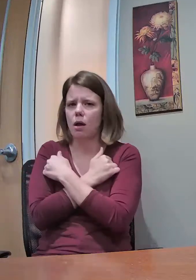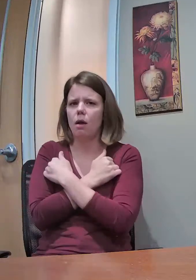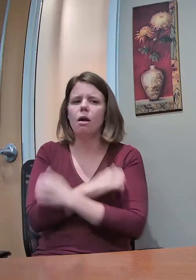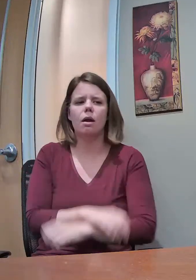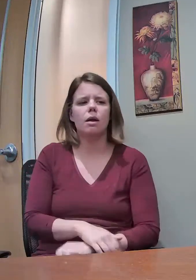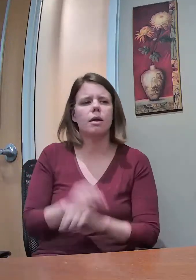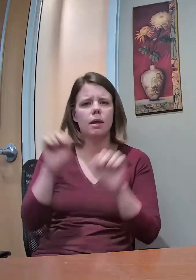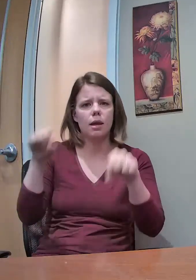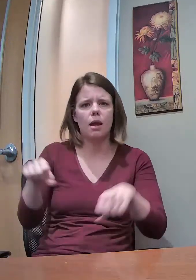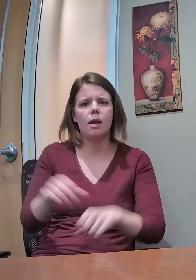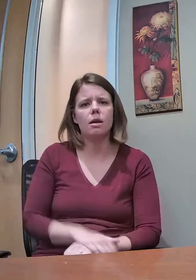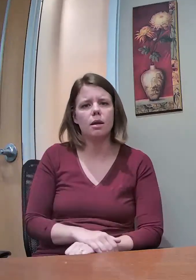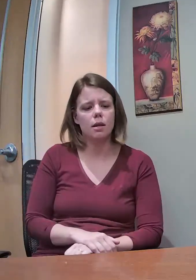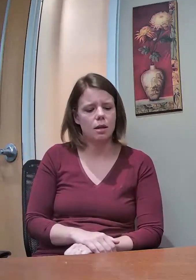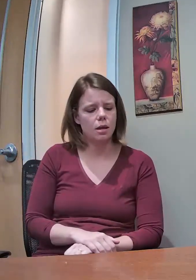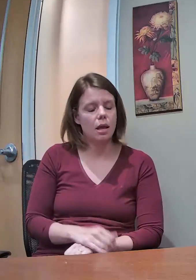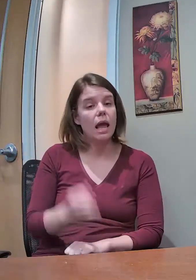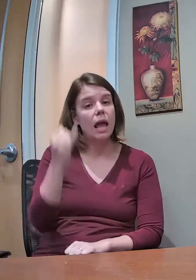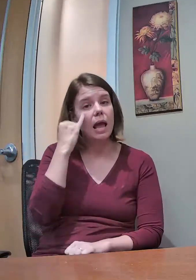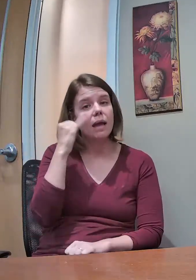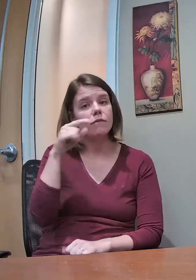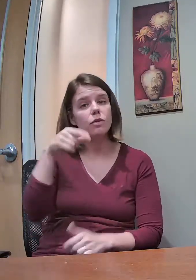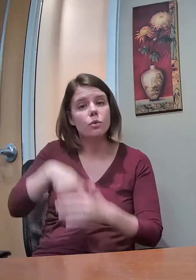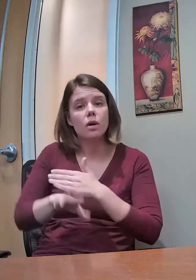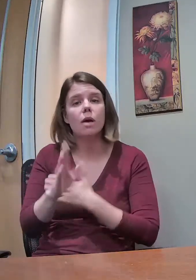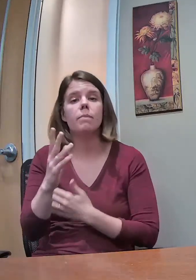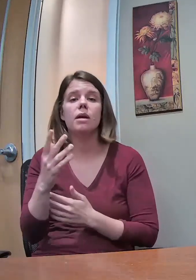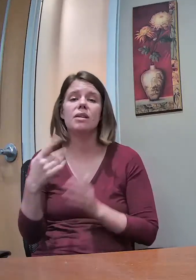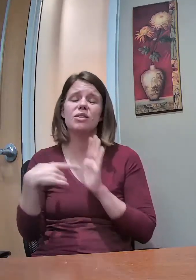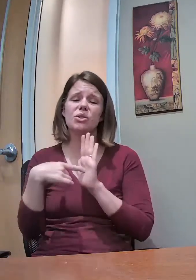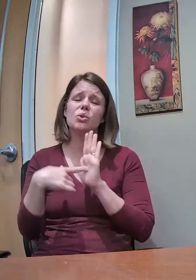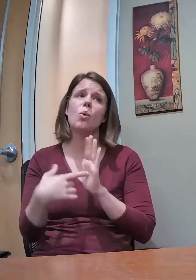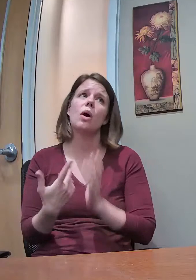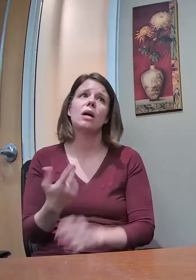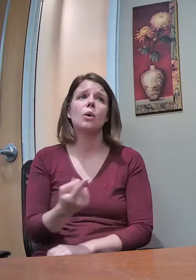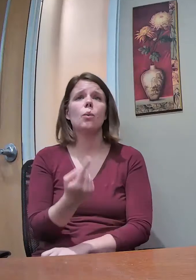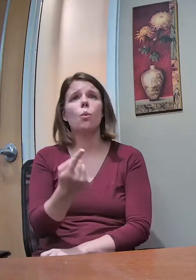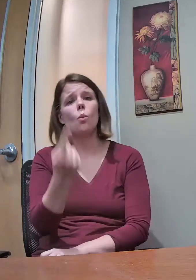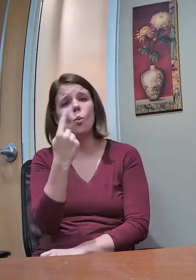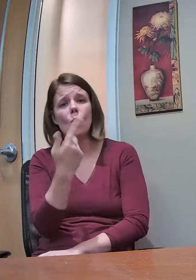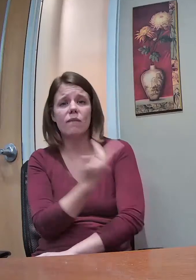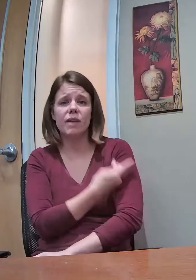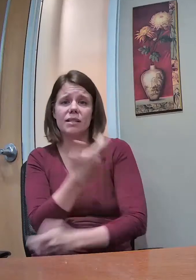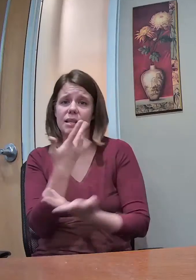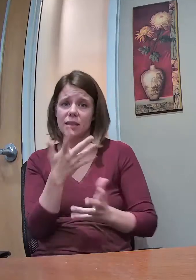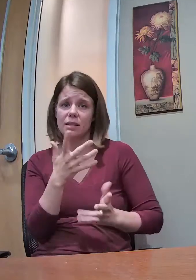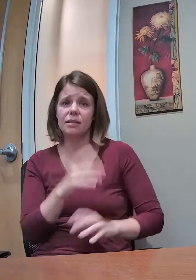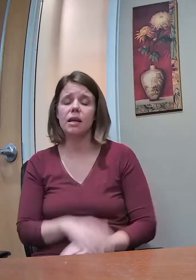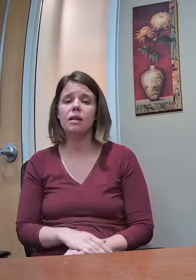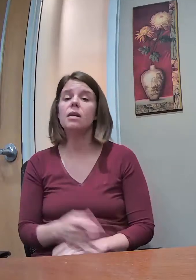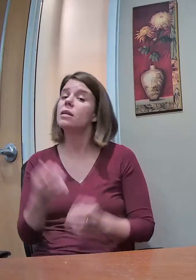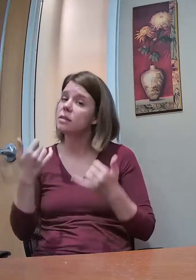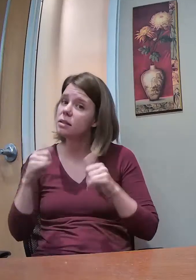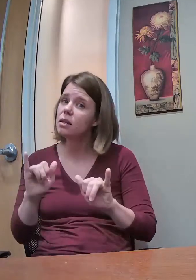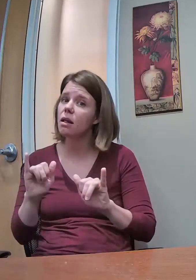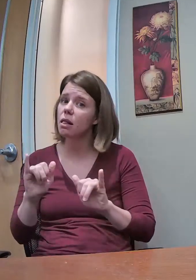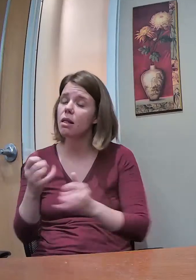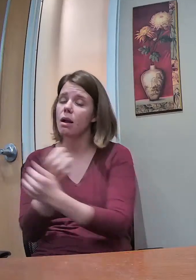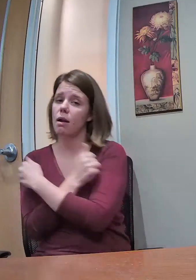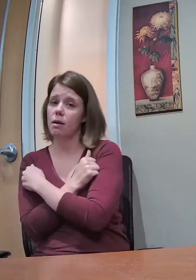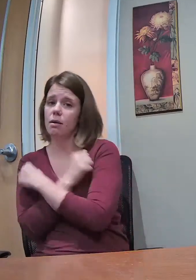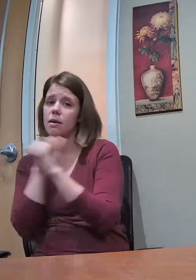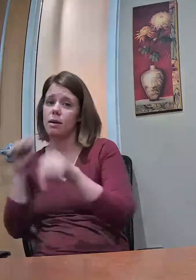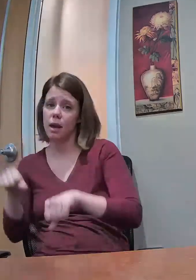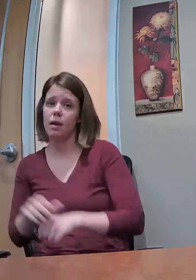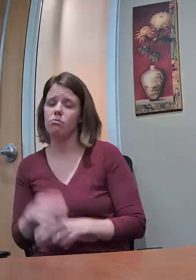say, I haven't received my 2nd shot, you still can hug your loved one. You just can't sit close and hold their hand at this